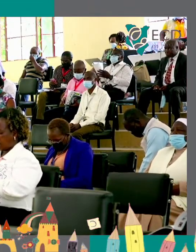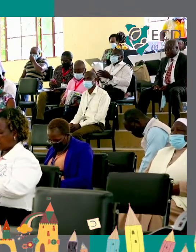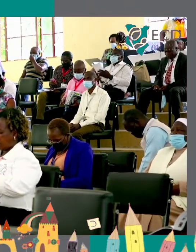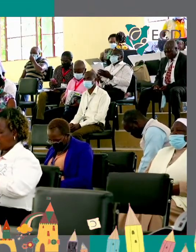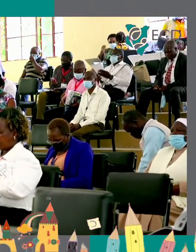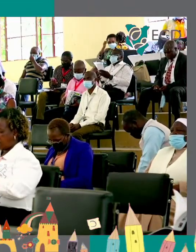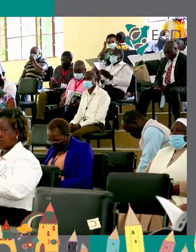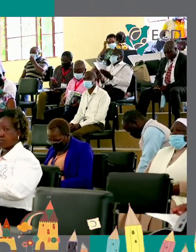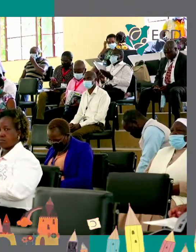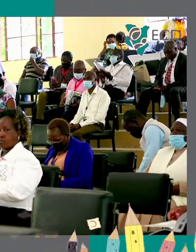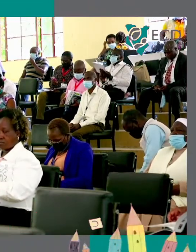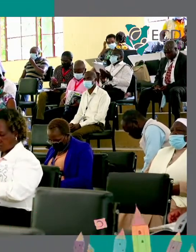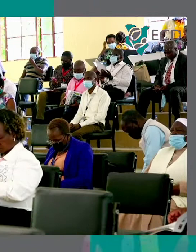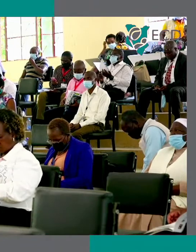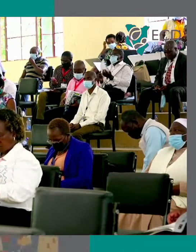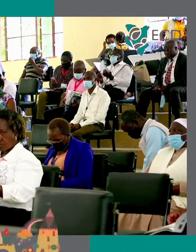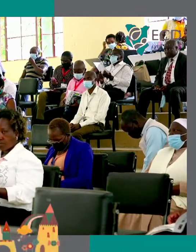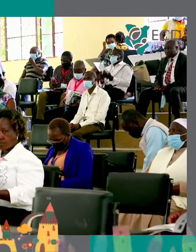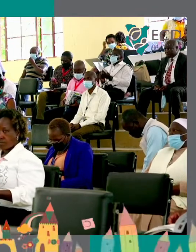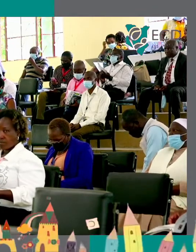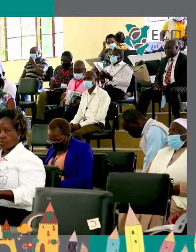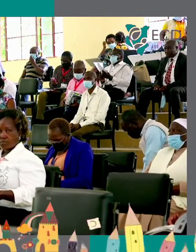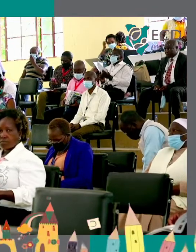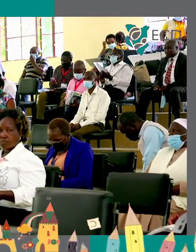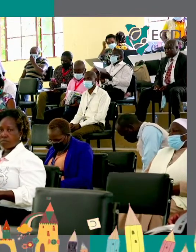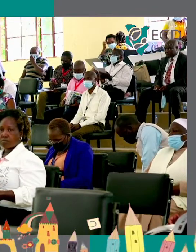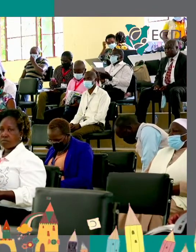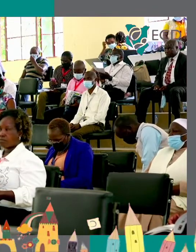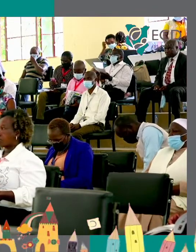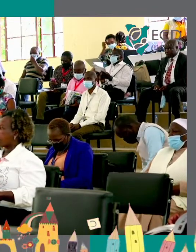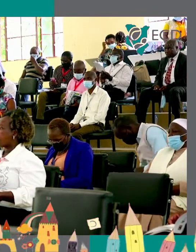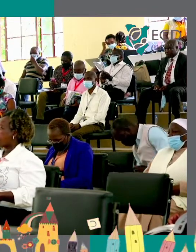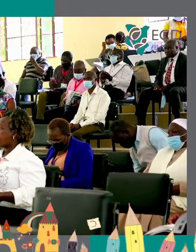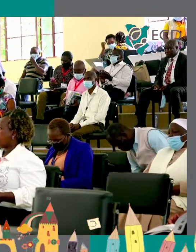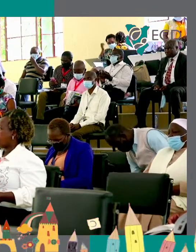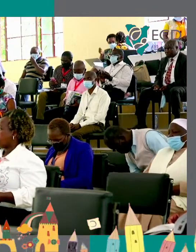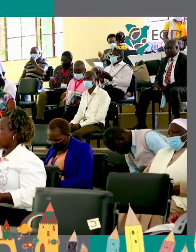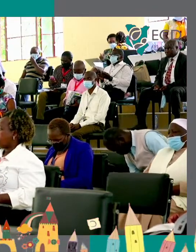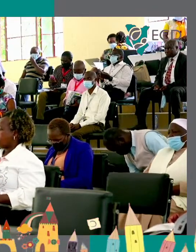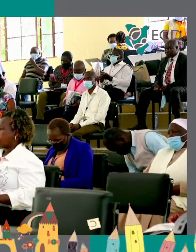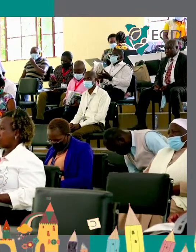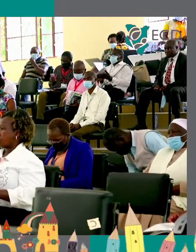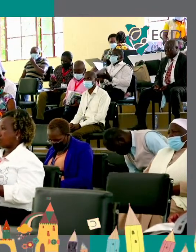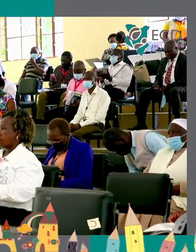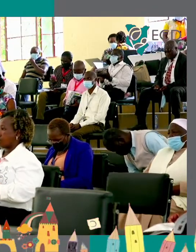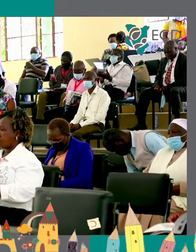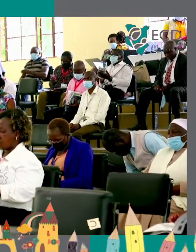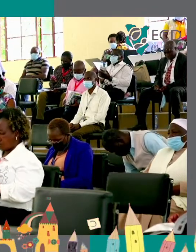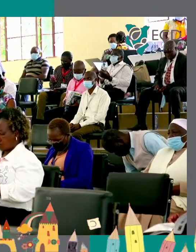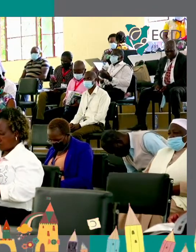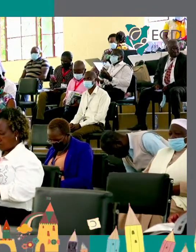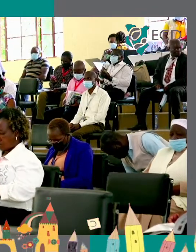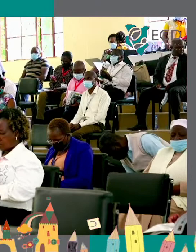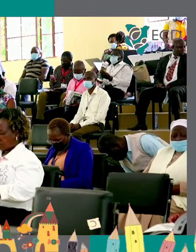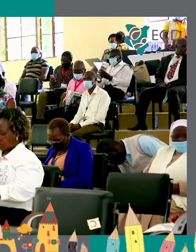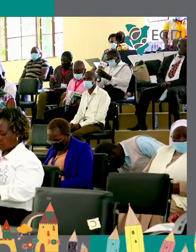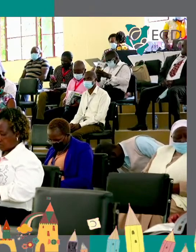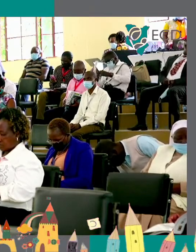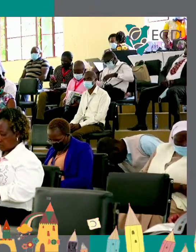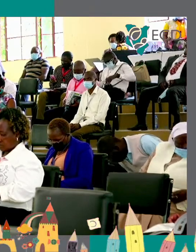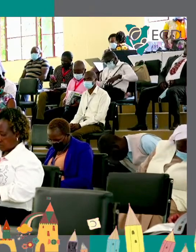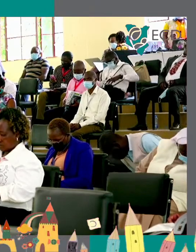coming after this, and we appreciate your presence with us this morning. Asante sana. Let's all just stand for the group photo out